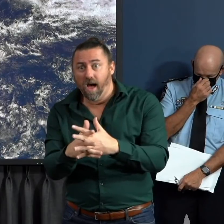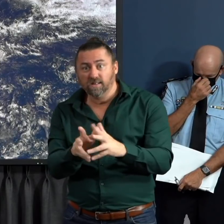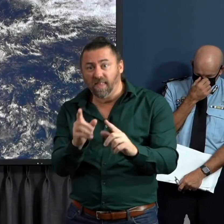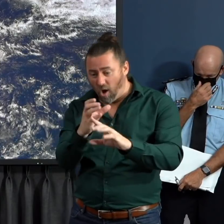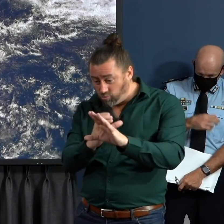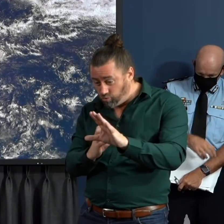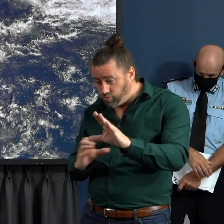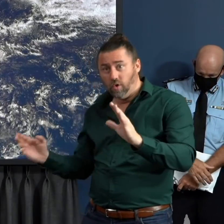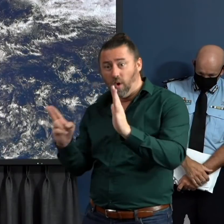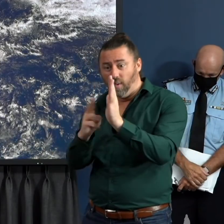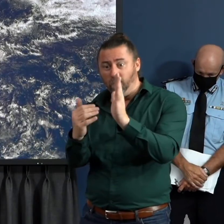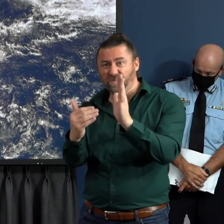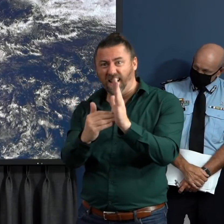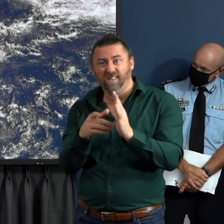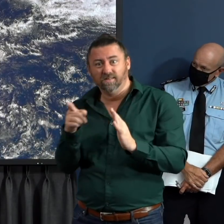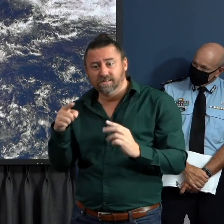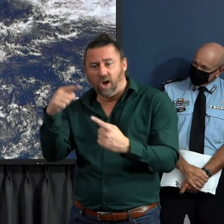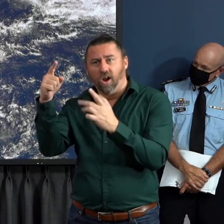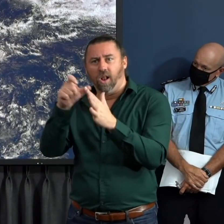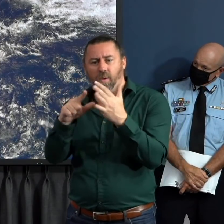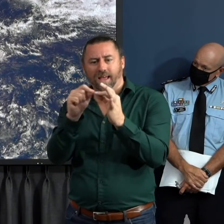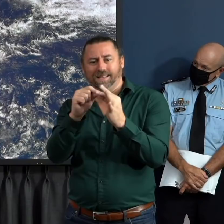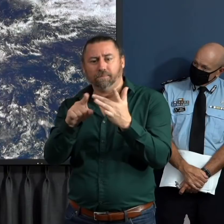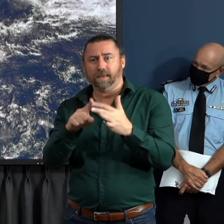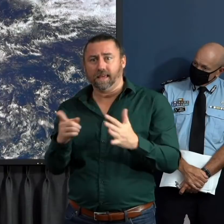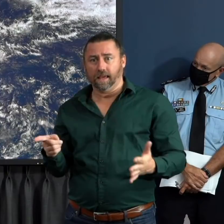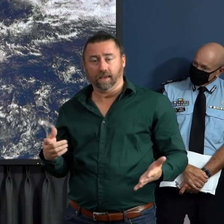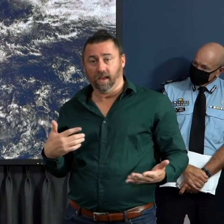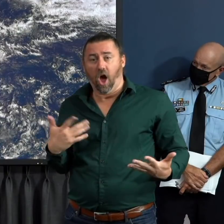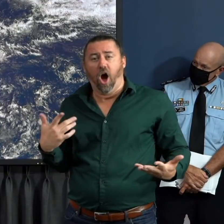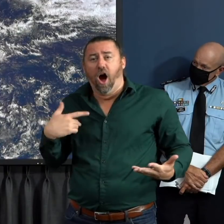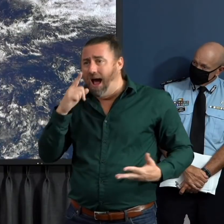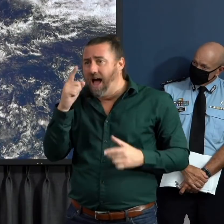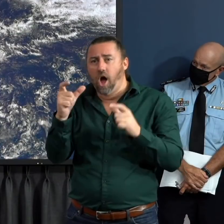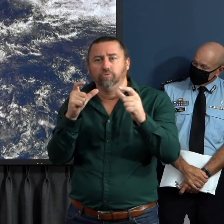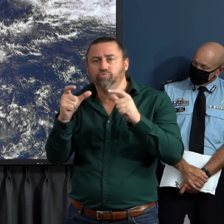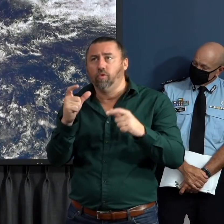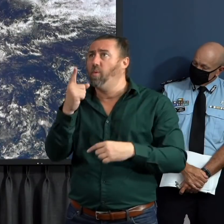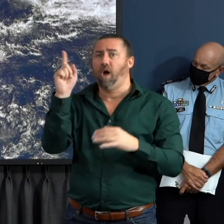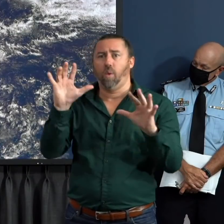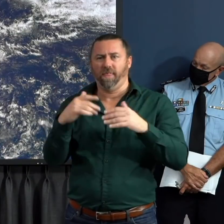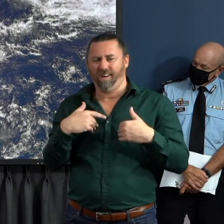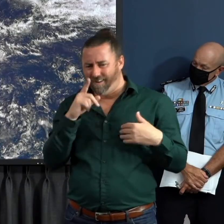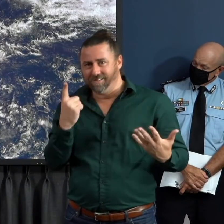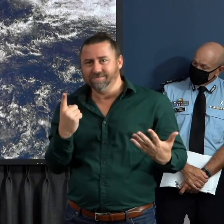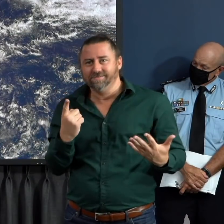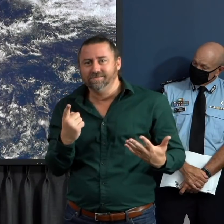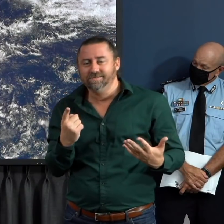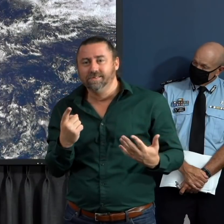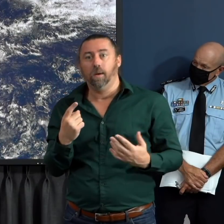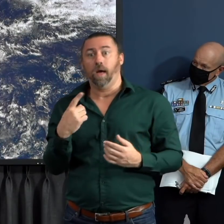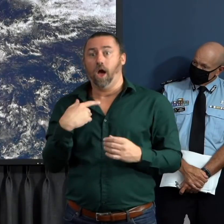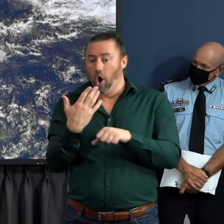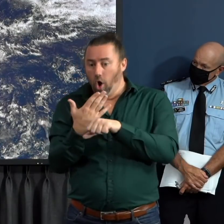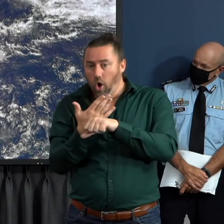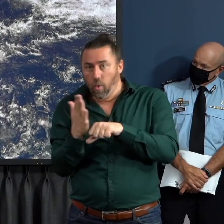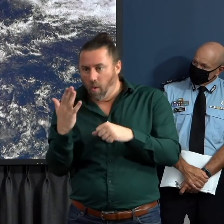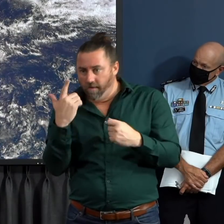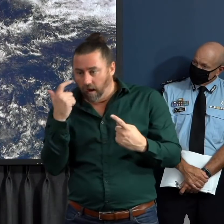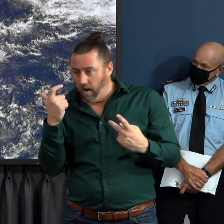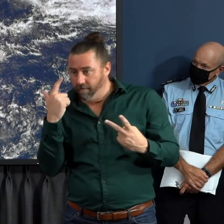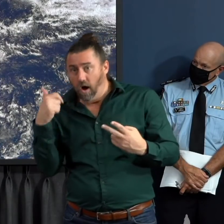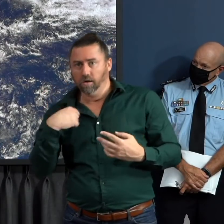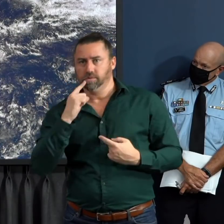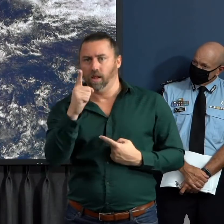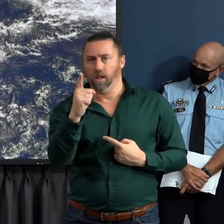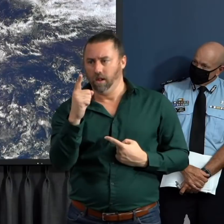Zealand. These are events beyond our control. But as information comes to hand, we get that information out. And